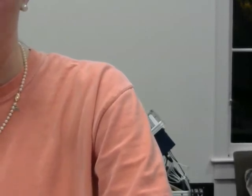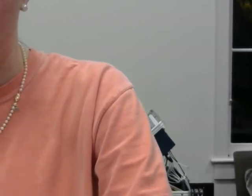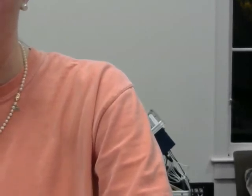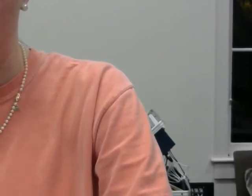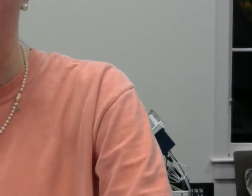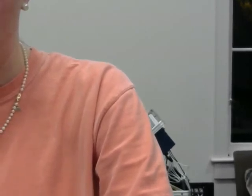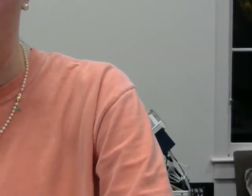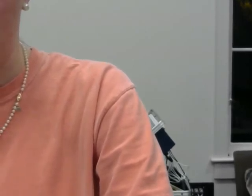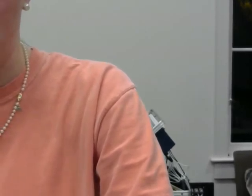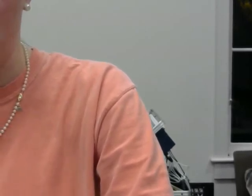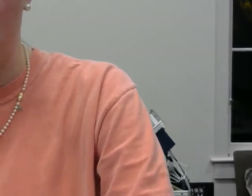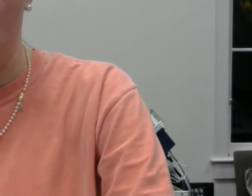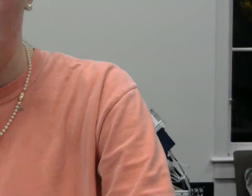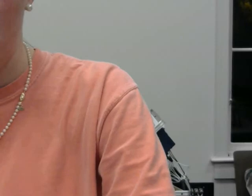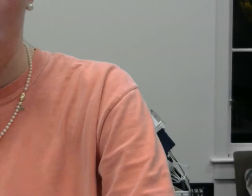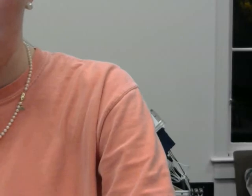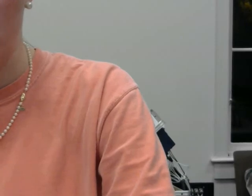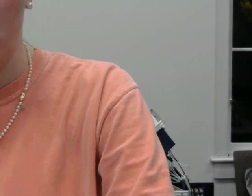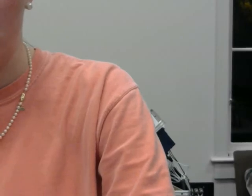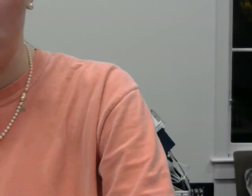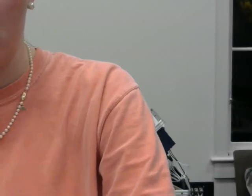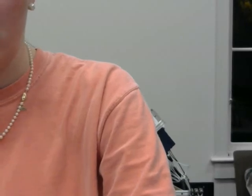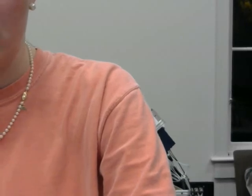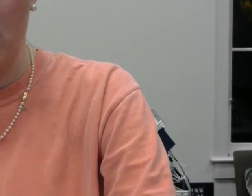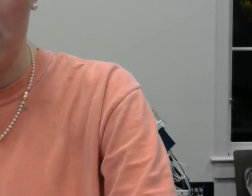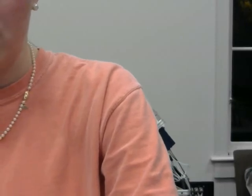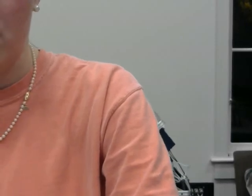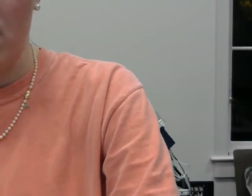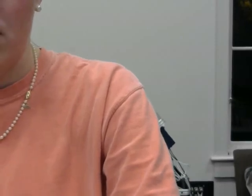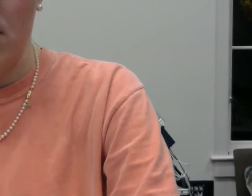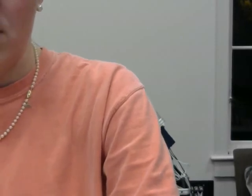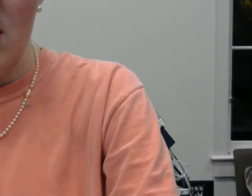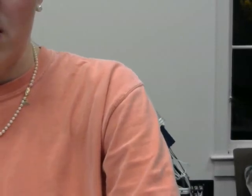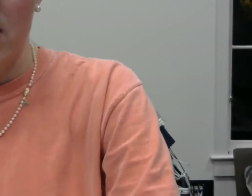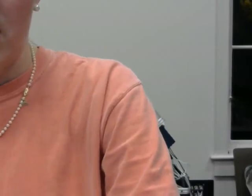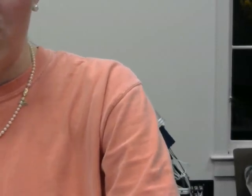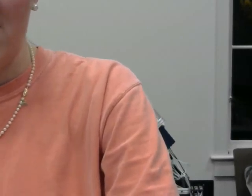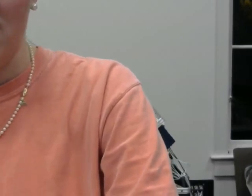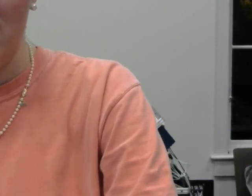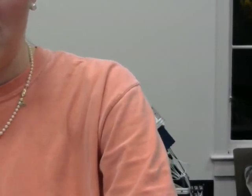Because I was like, I don't know what's going on, so. Yeah, you had to see